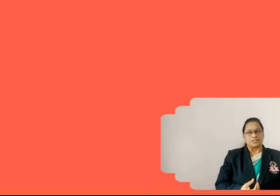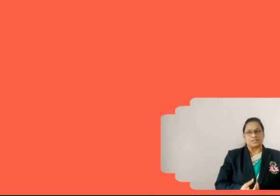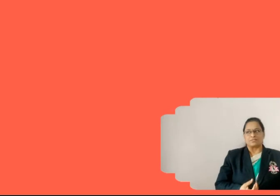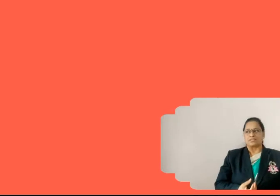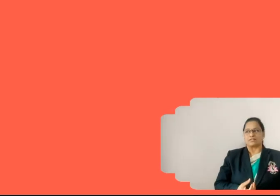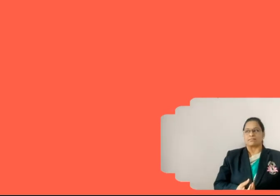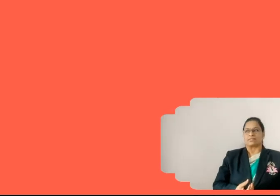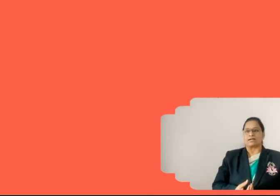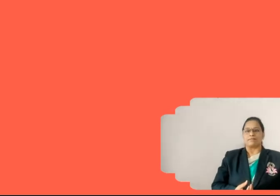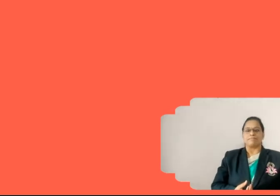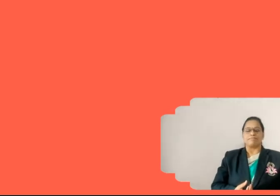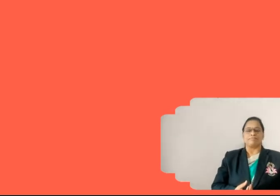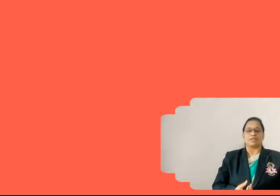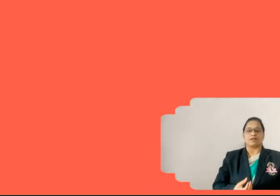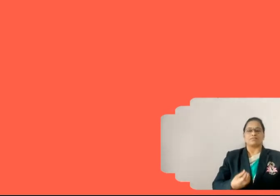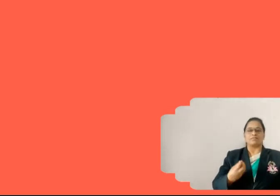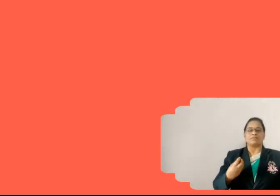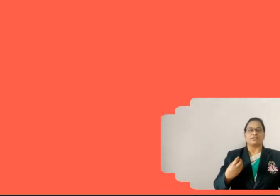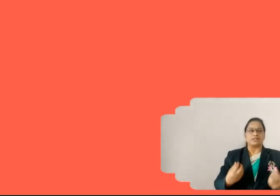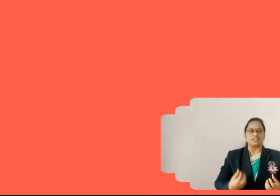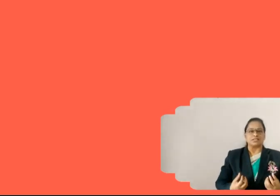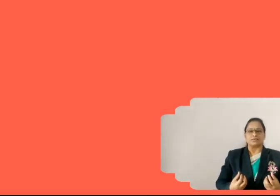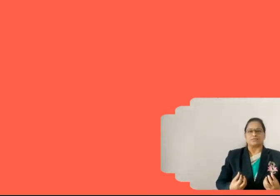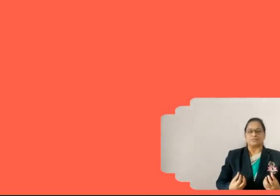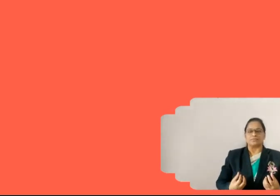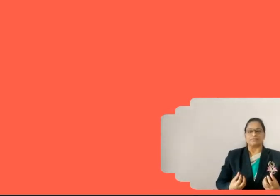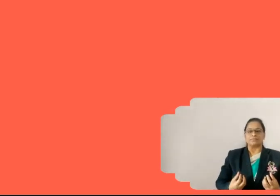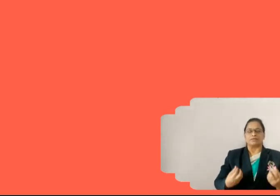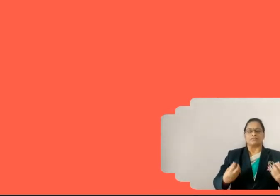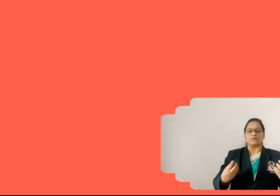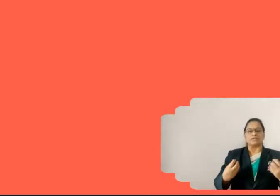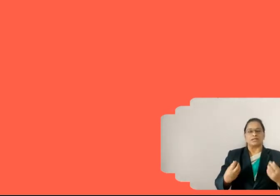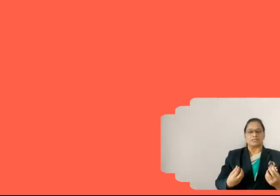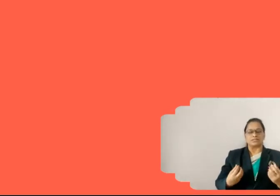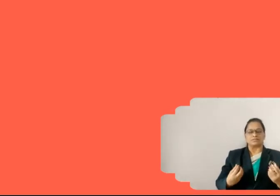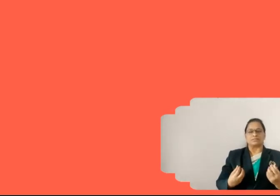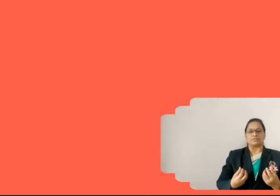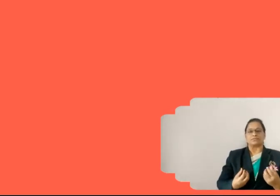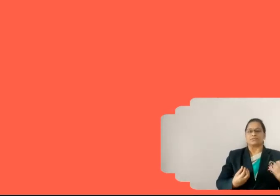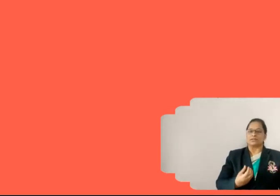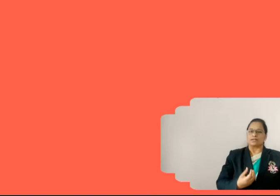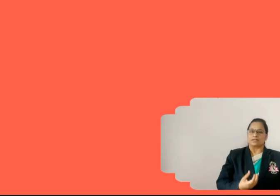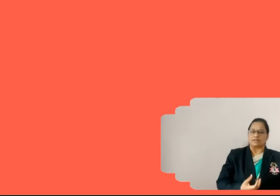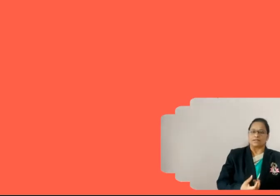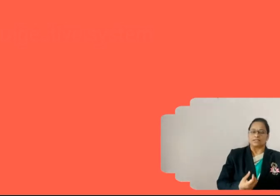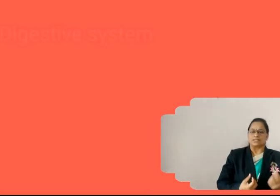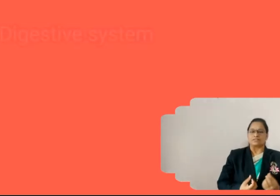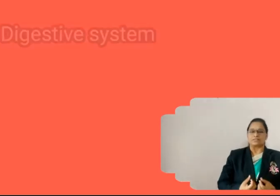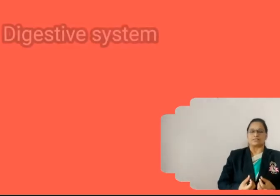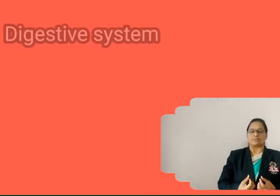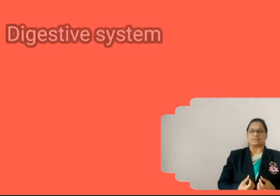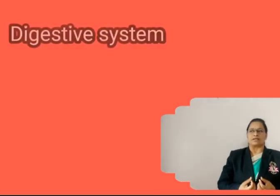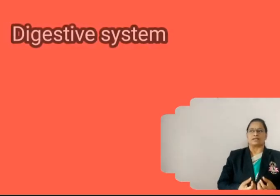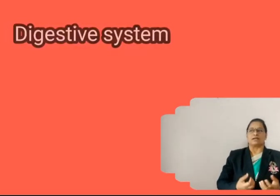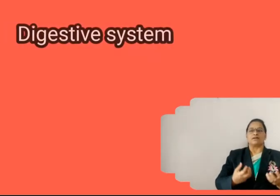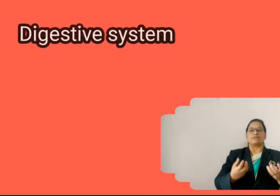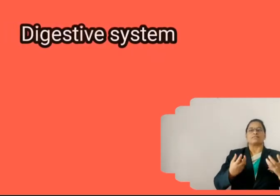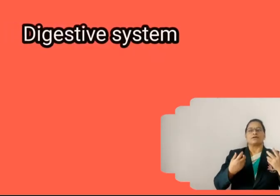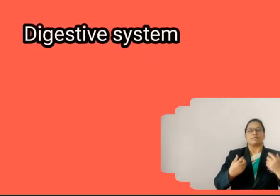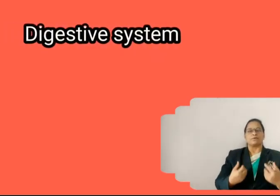Digestive system is there. When we are eating the food, for the digestion of the food, digestive system is there. We are